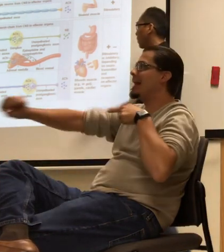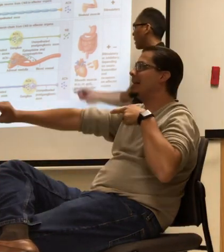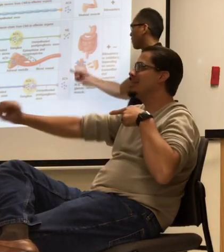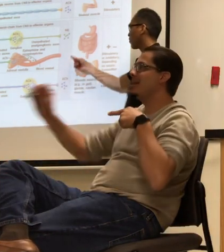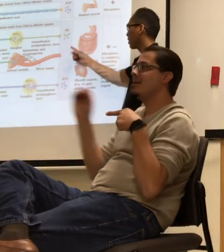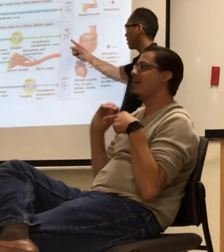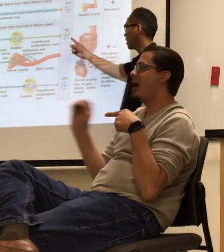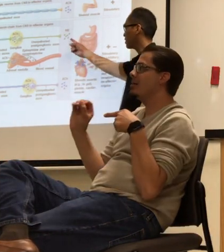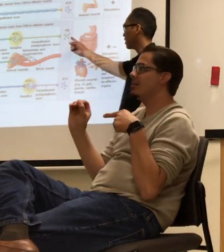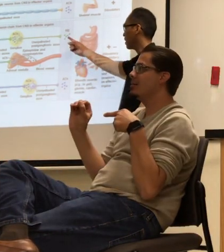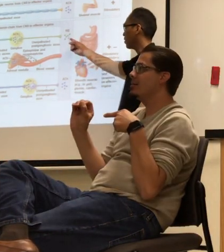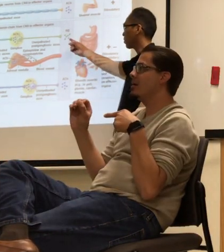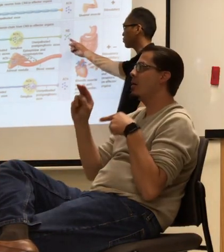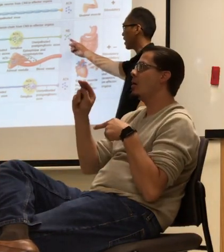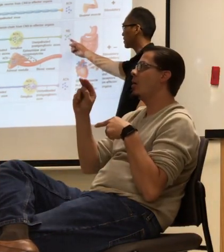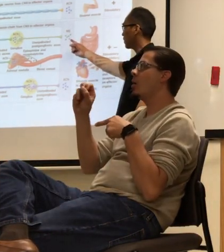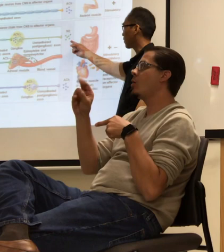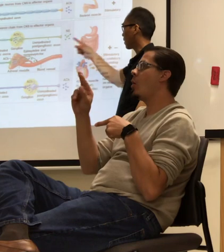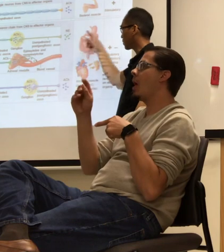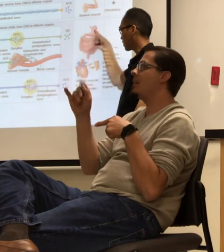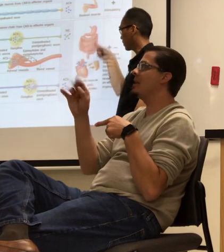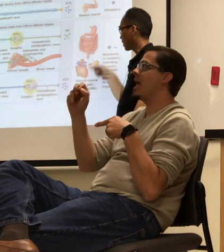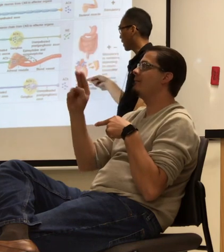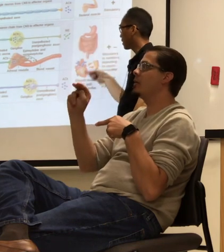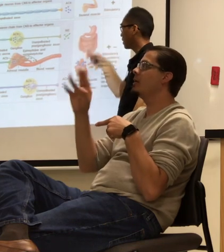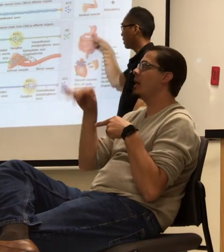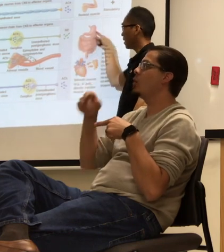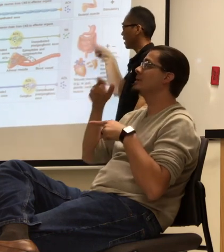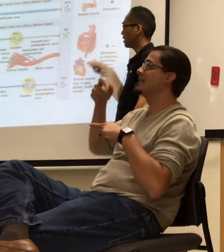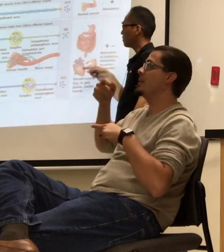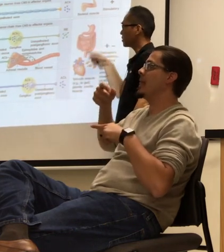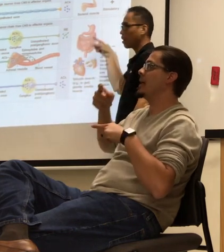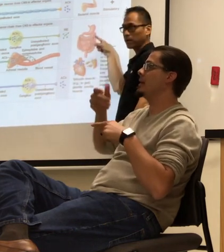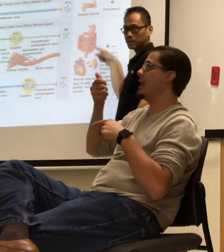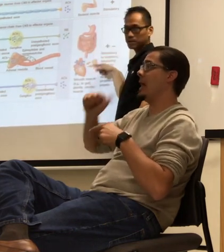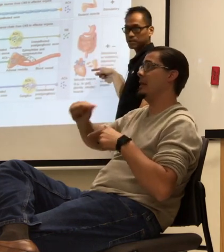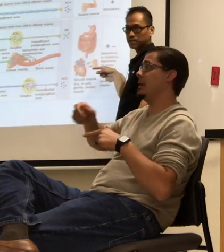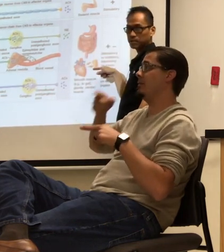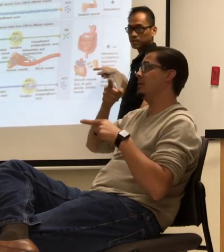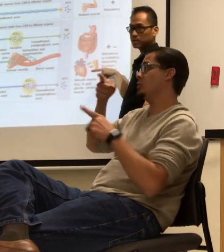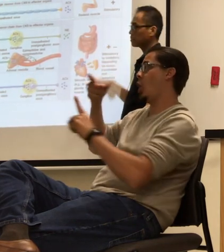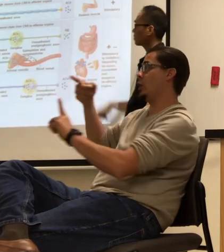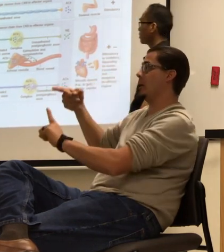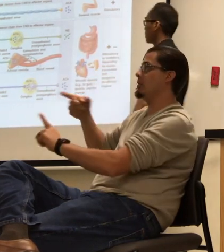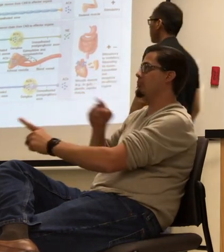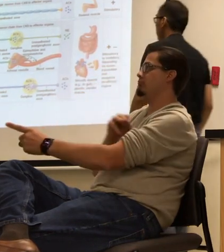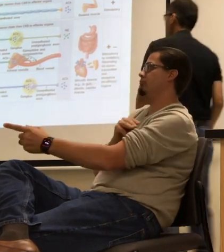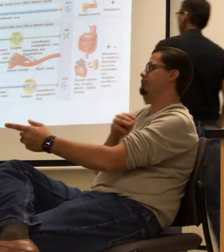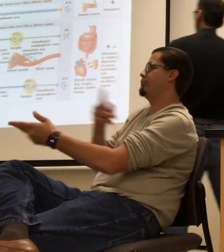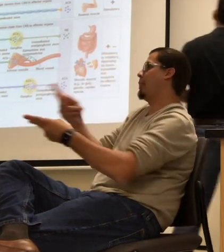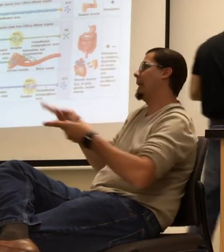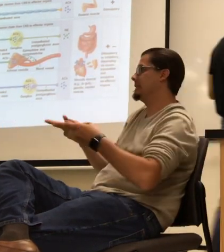And norepinephrine is the neurotransmitter that will stimulate any of these targets.